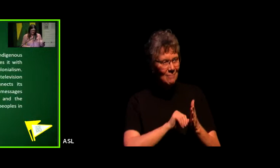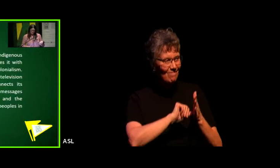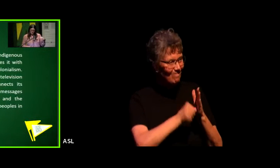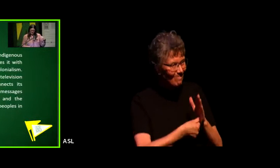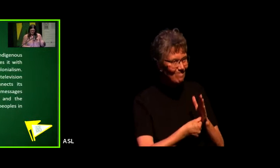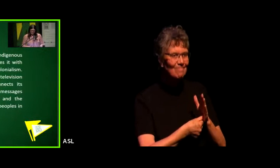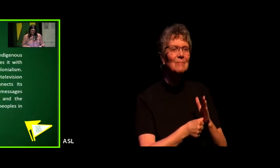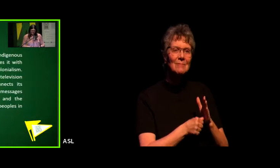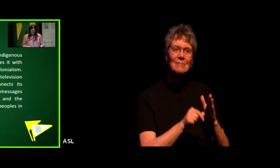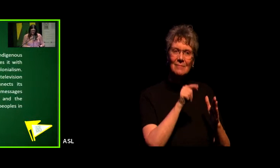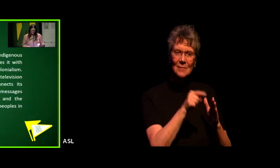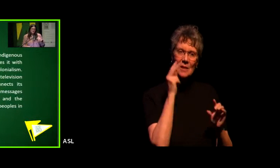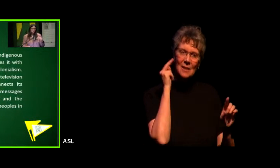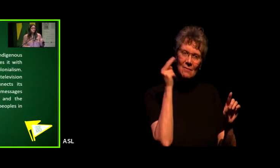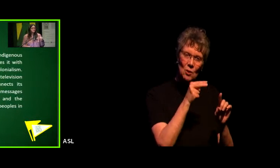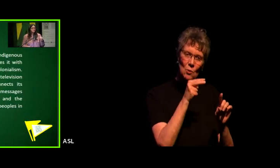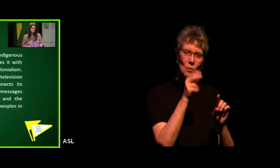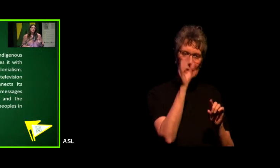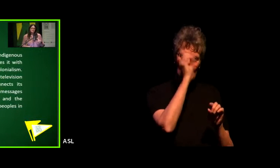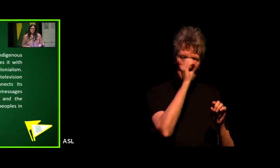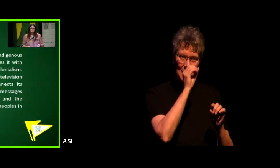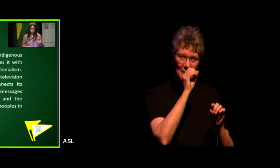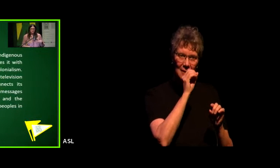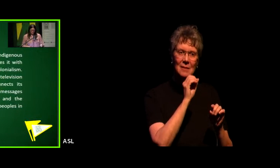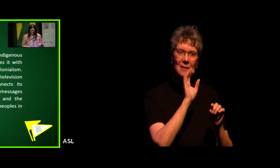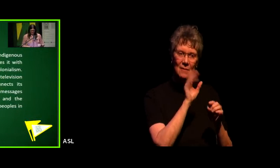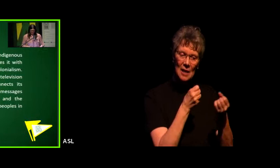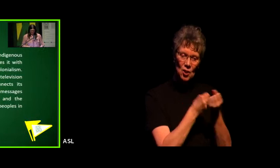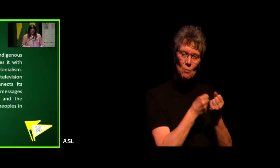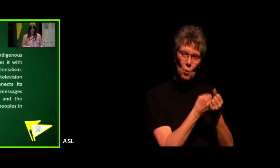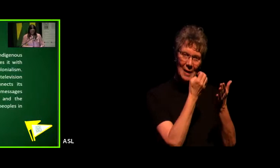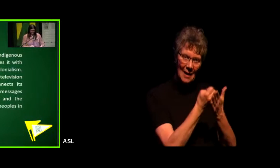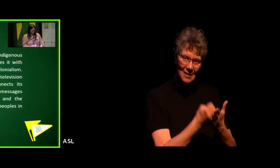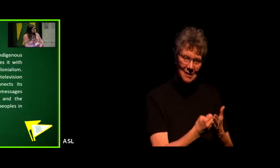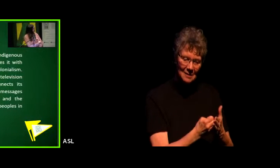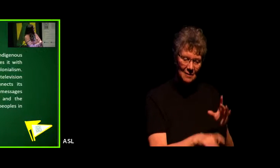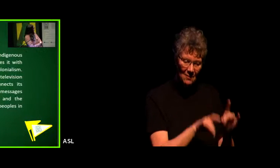telling their own histories and ensure that those are the histories that are being heard.